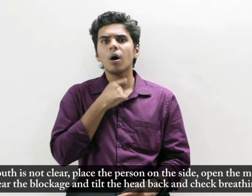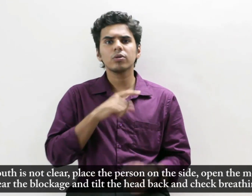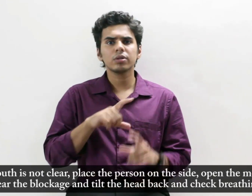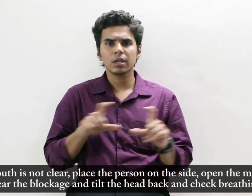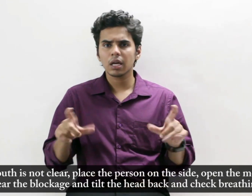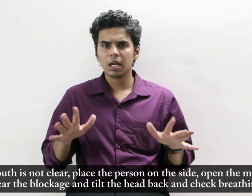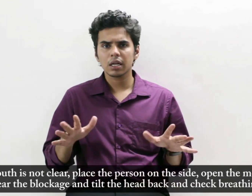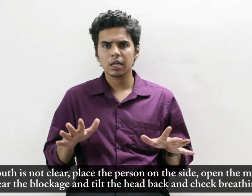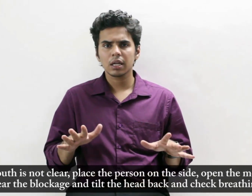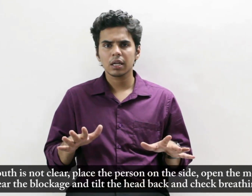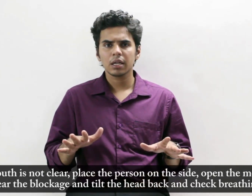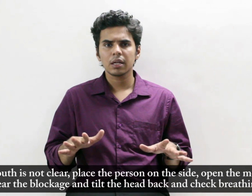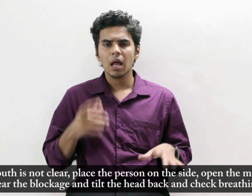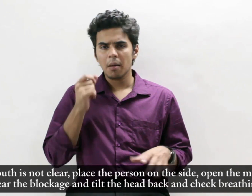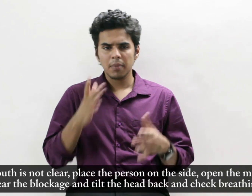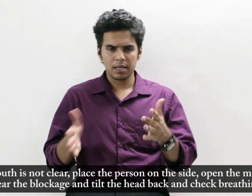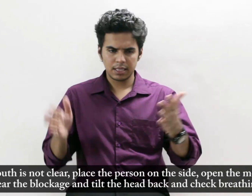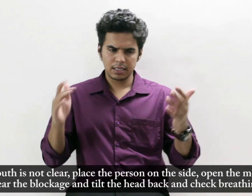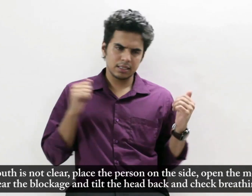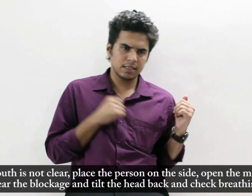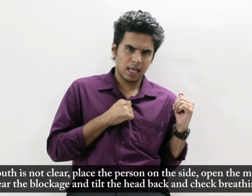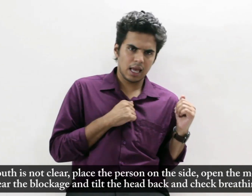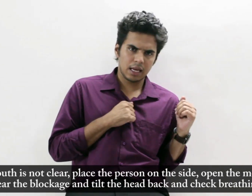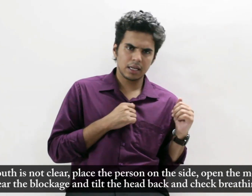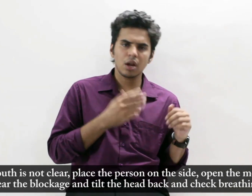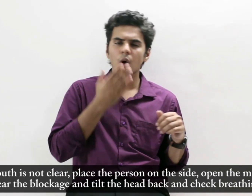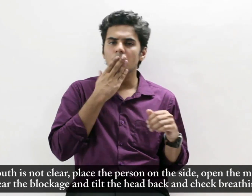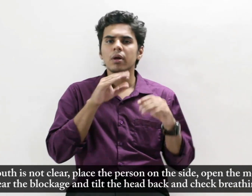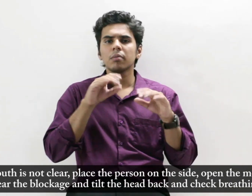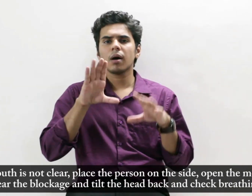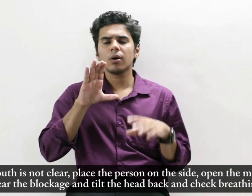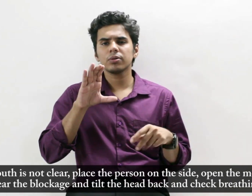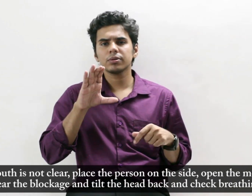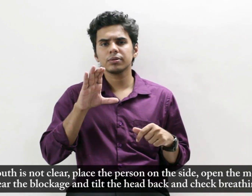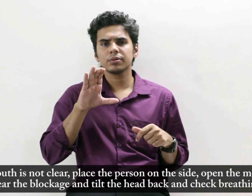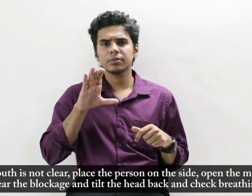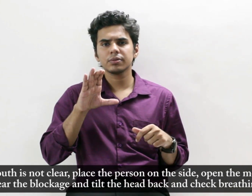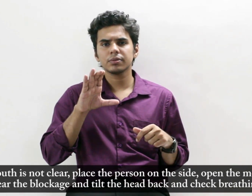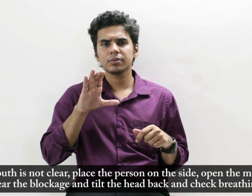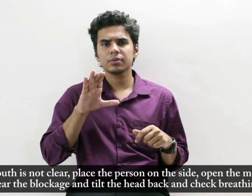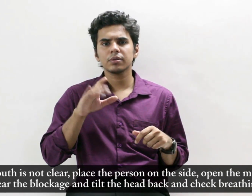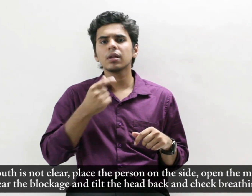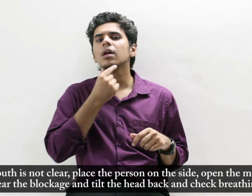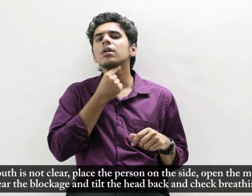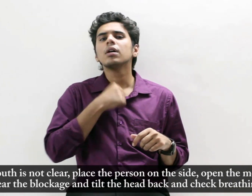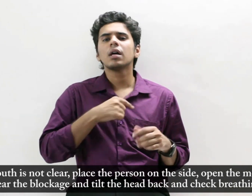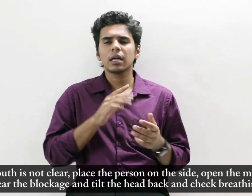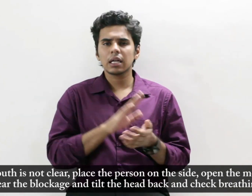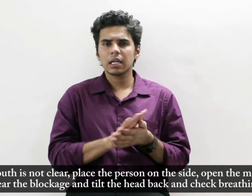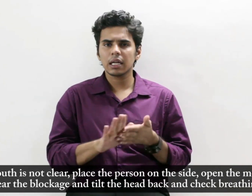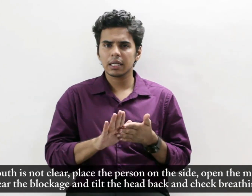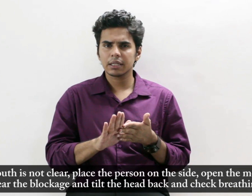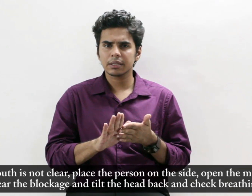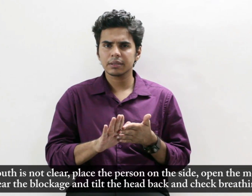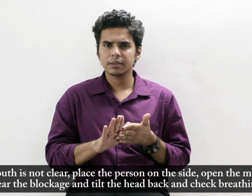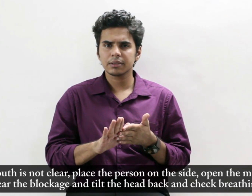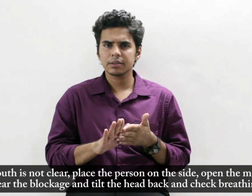is not clear, place the person on the side, open the mouth and clear the blockage, and tilt the head back and check